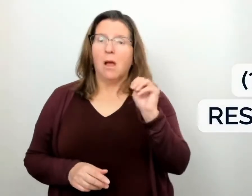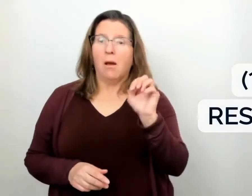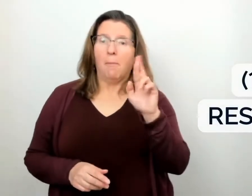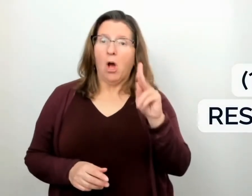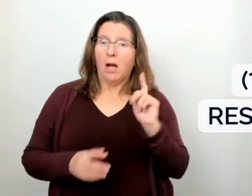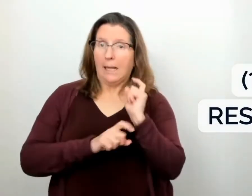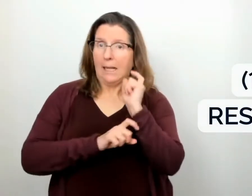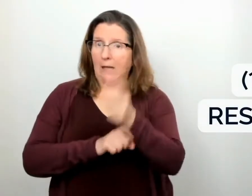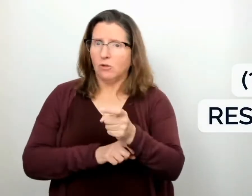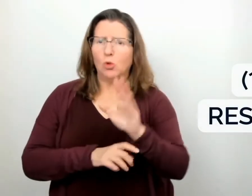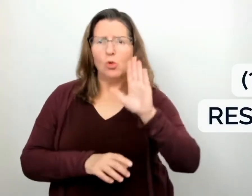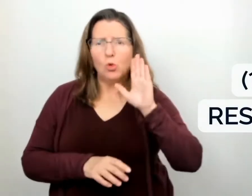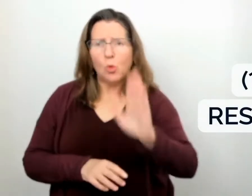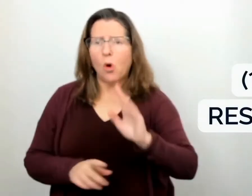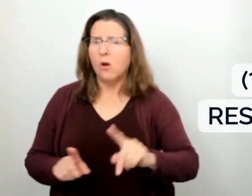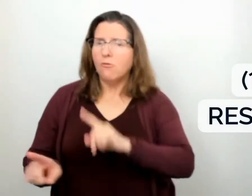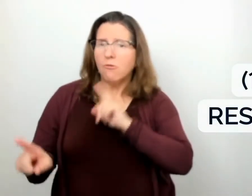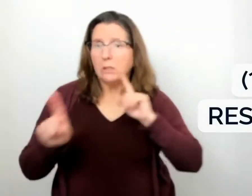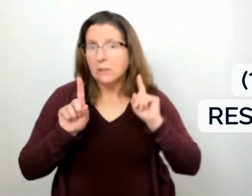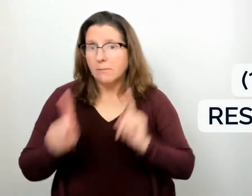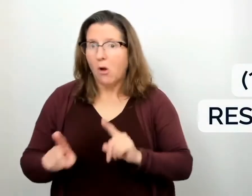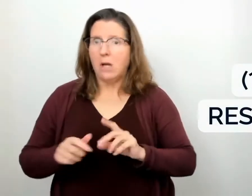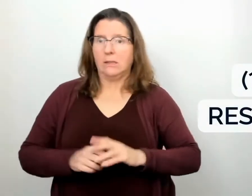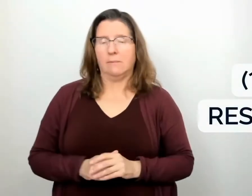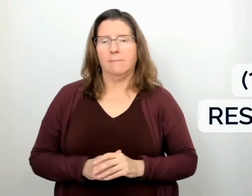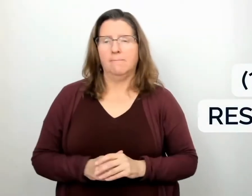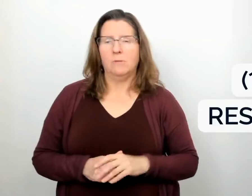First, we're evaluating your response.